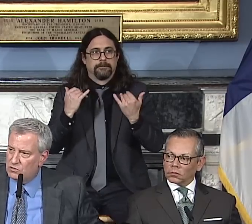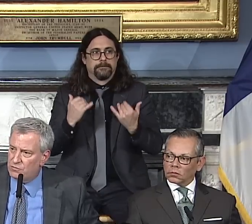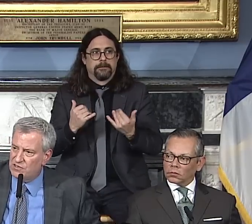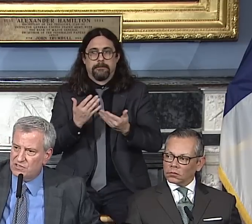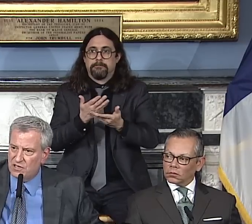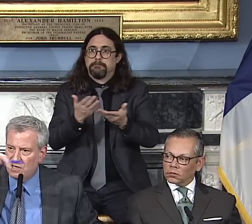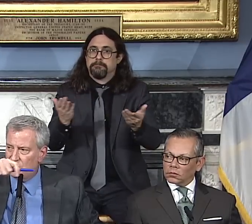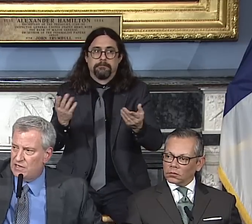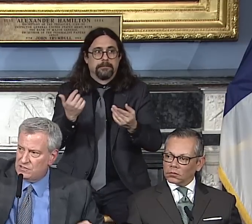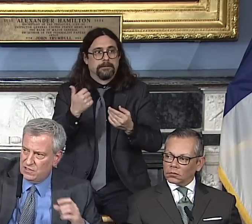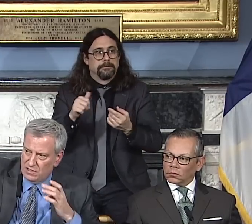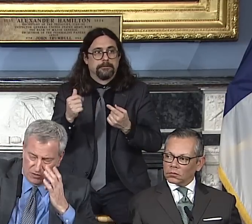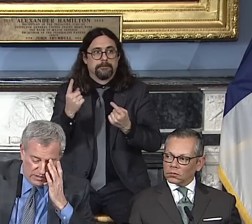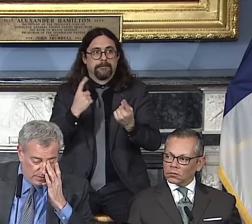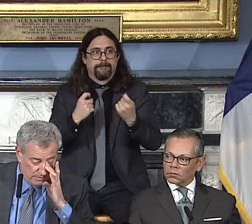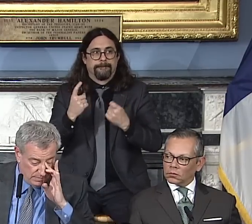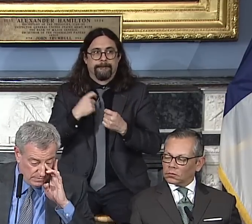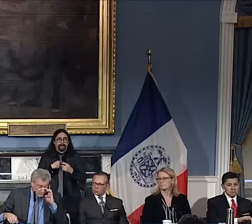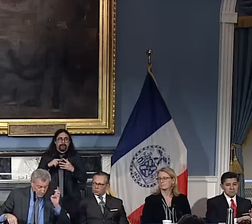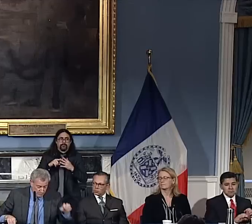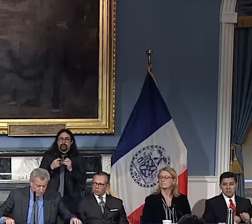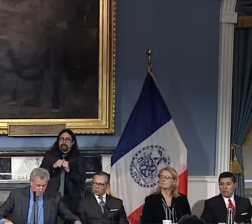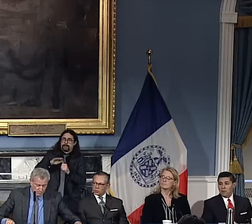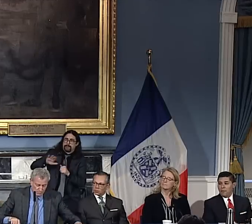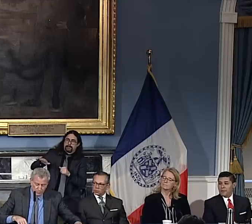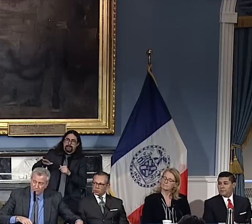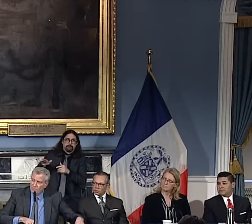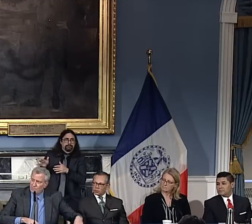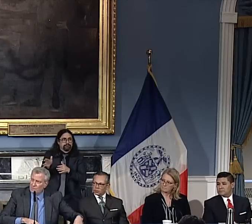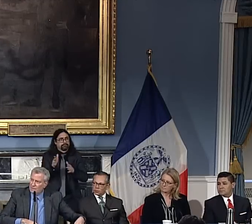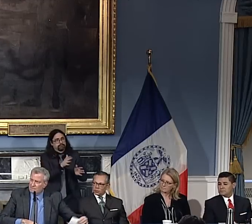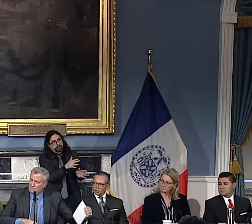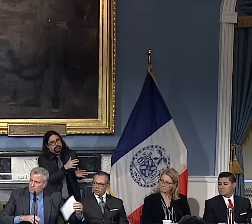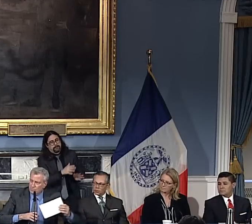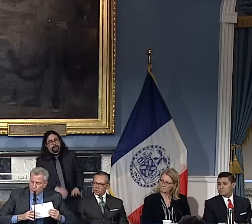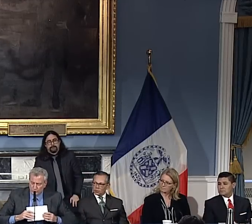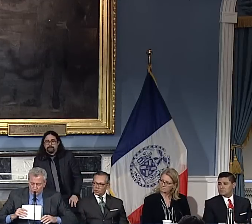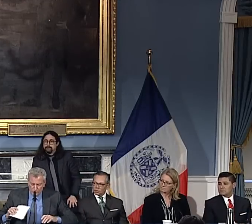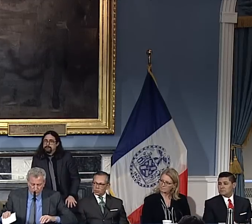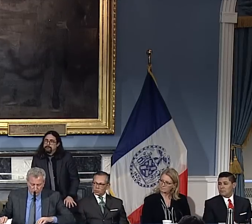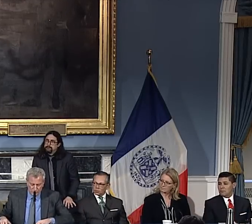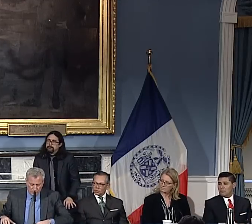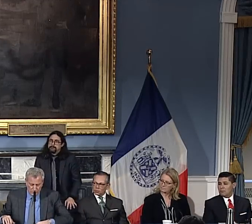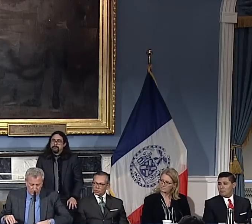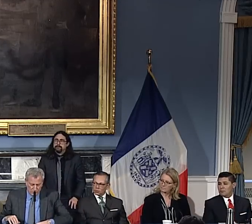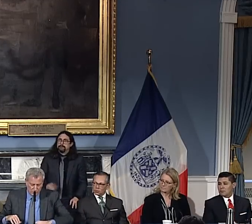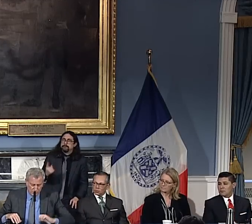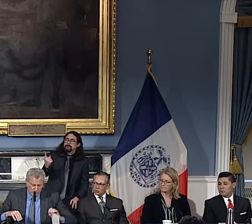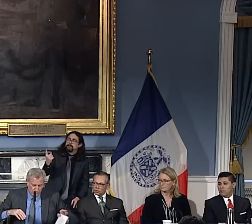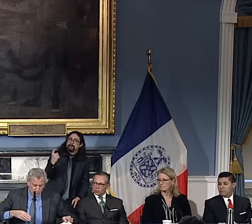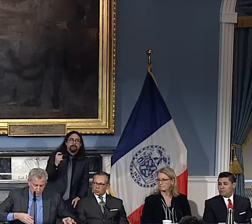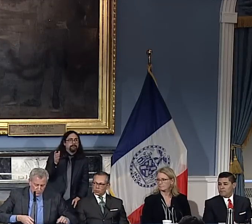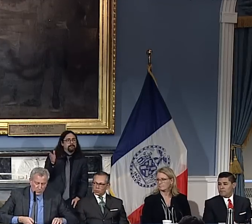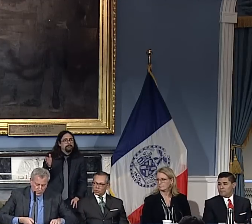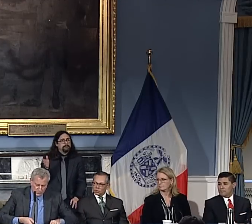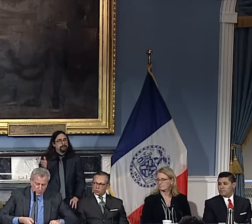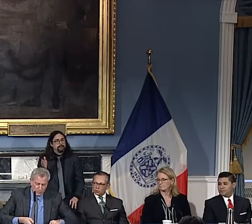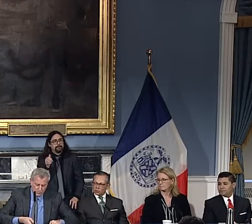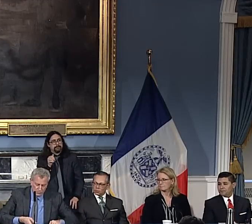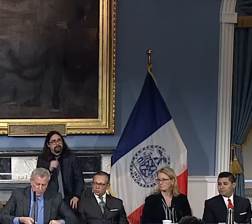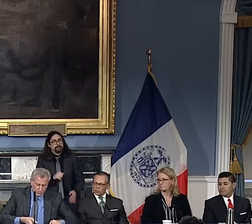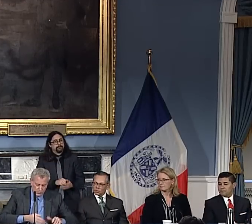and we'll go from this side to that side. Go ahead. Thank you. Since you just mentioned that this is going to get worse,